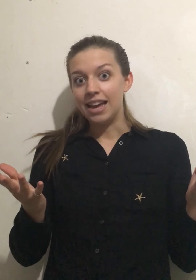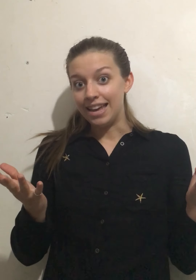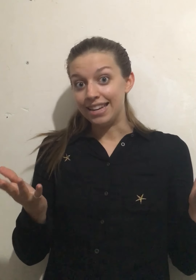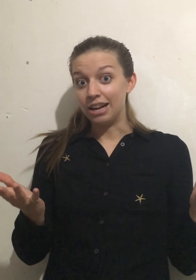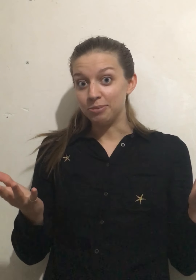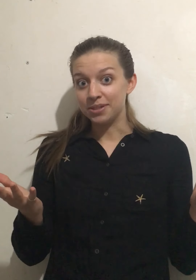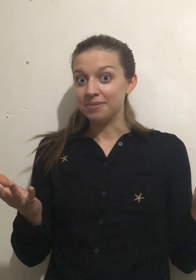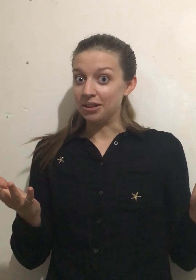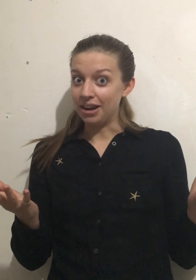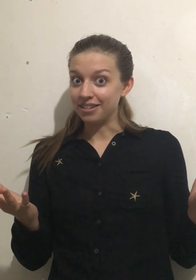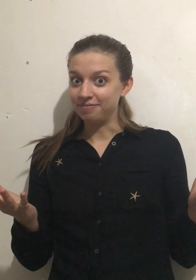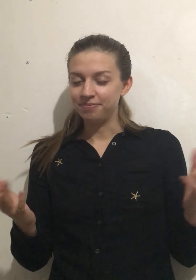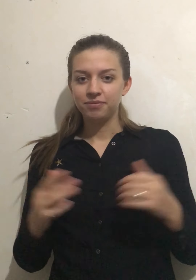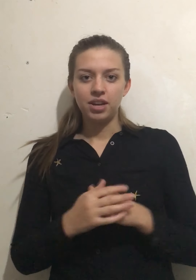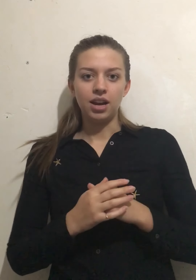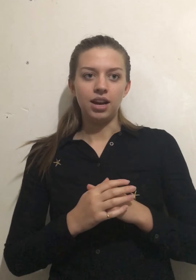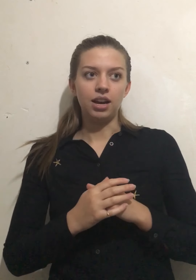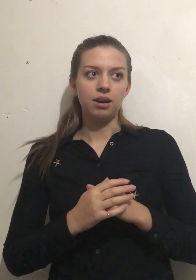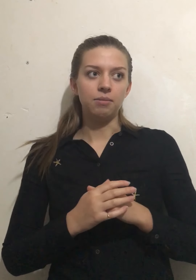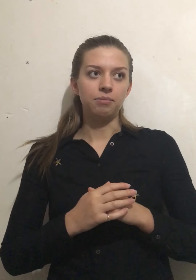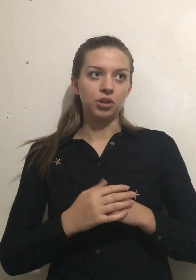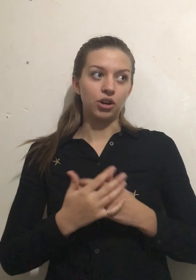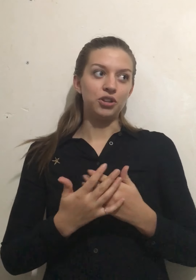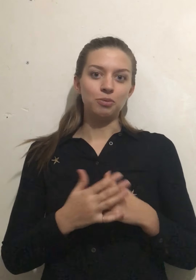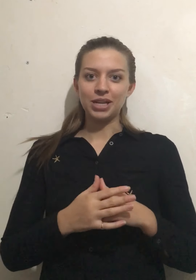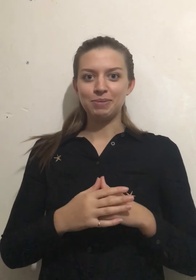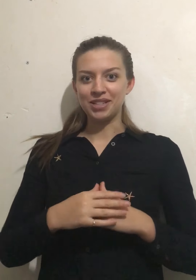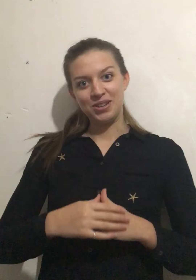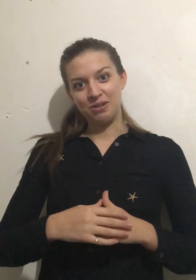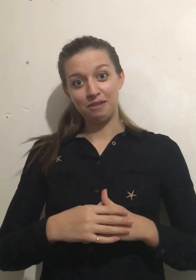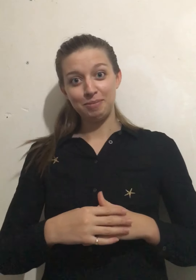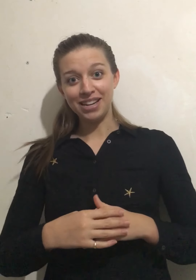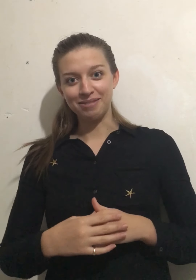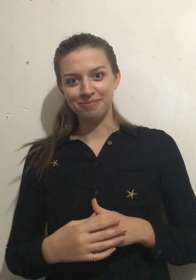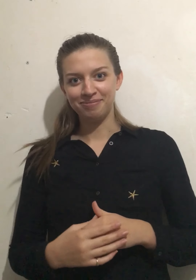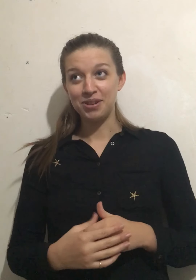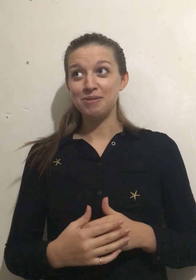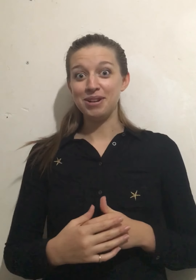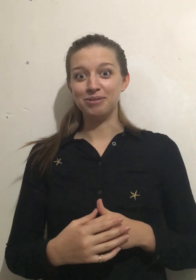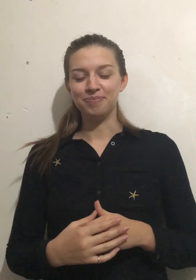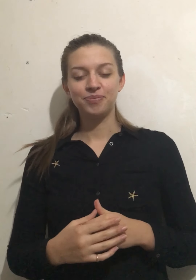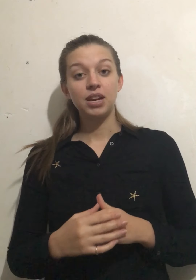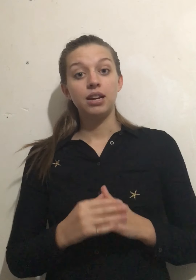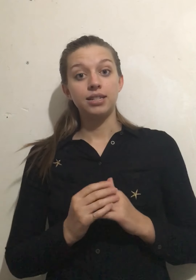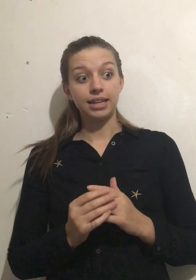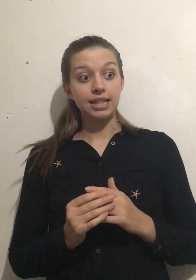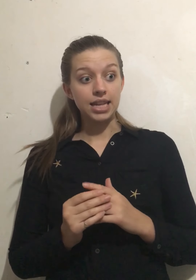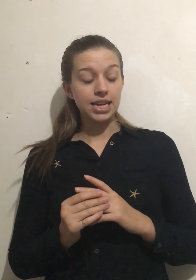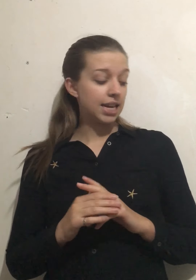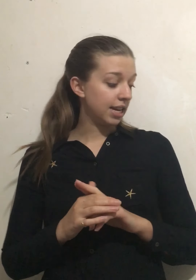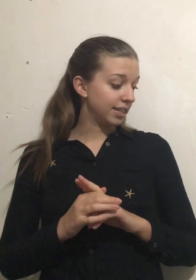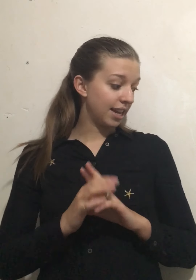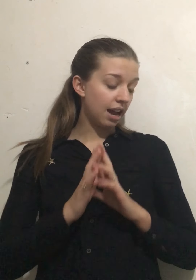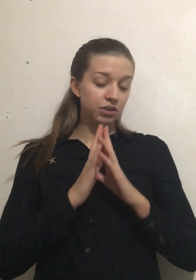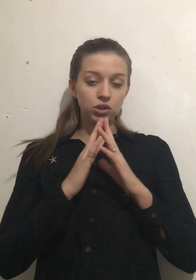it helps a lot. They're called no-bakes because you don't have to bake them. Who knew? Second thing is they have so